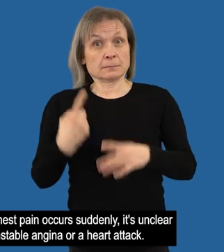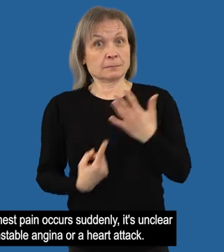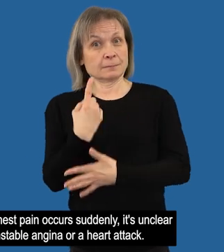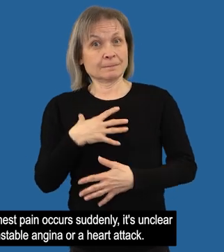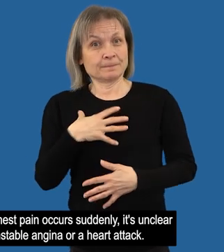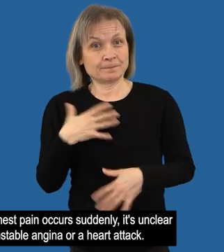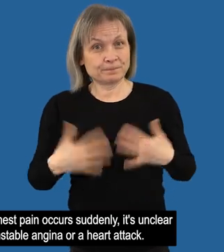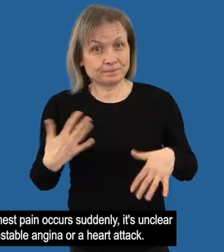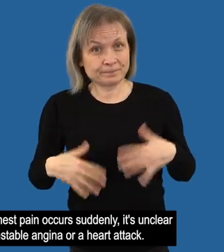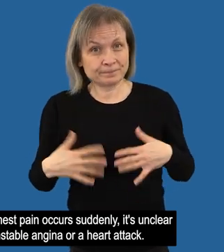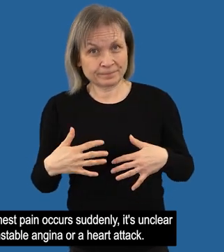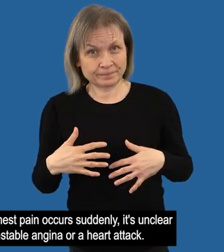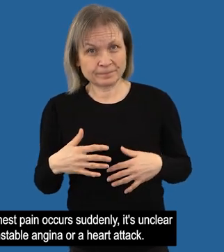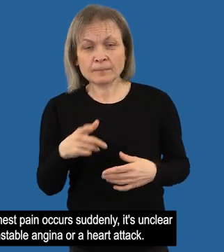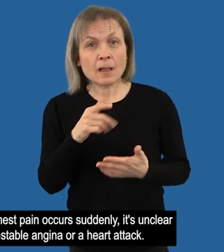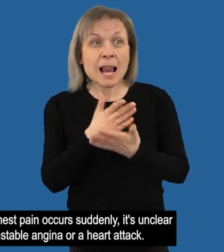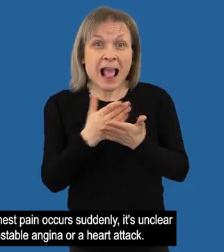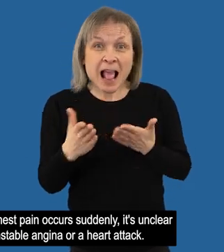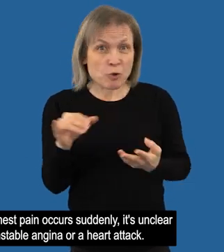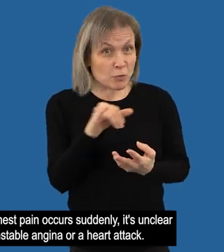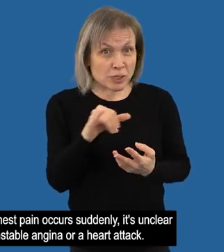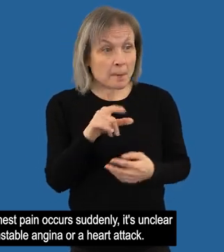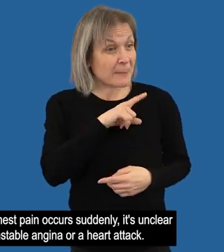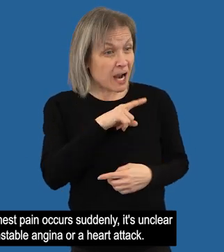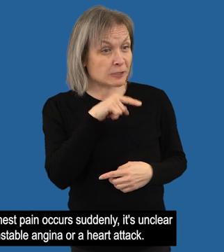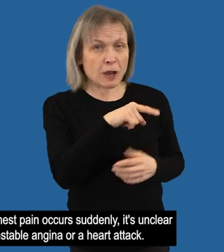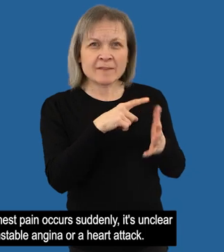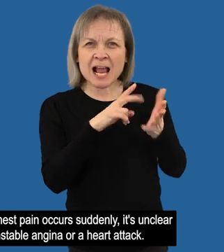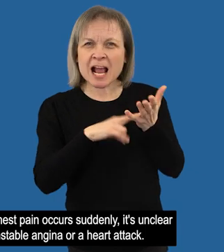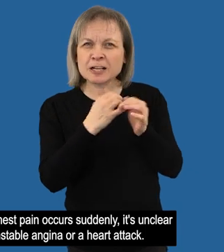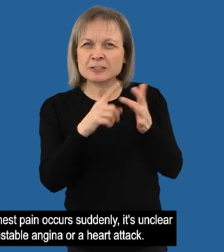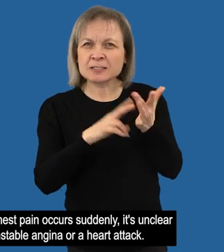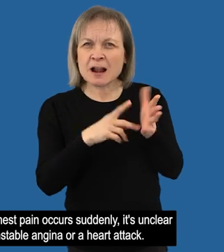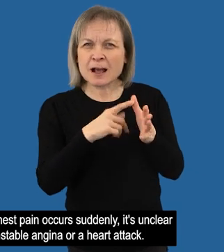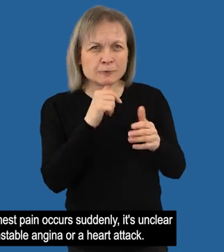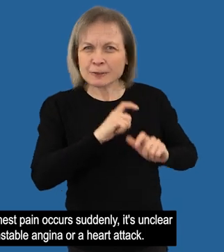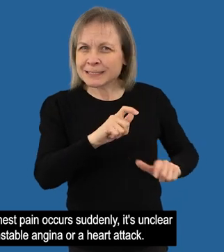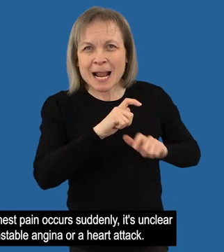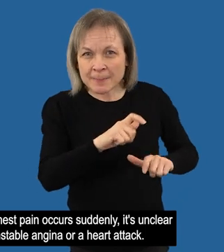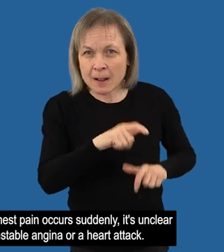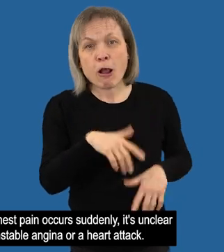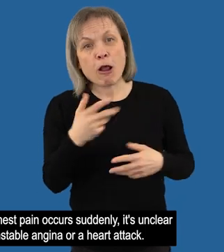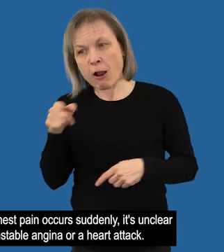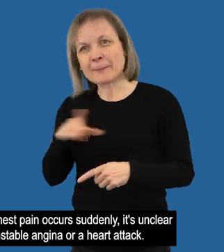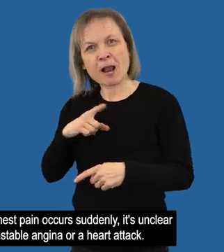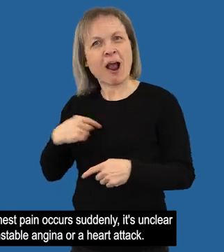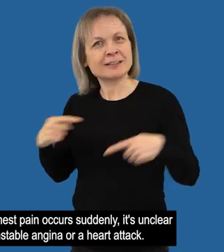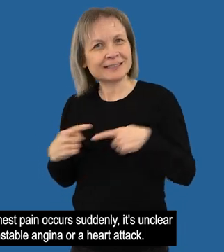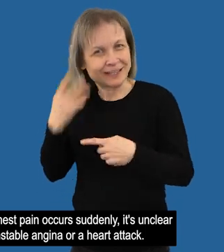Sometimes, when chest pain occurs suddenly, it's unclear if it's due to unstable angina or a heart attack.